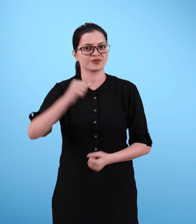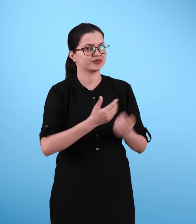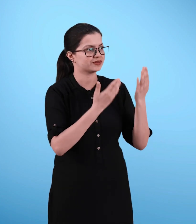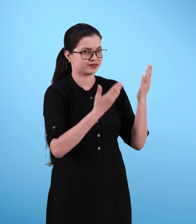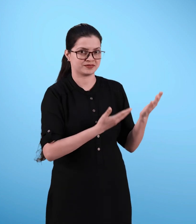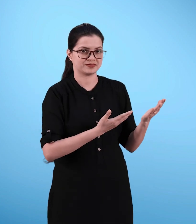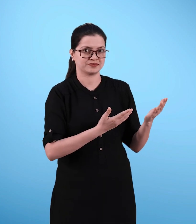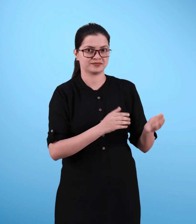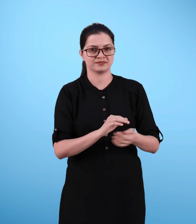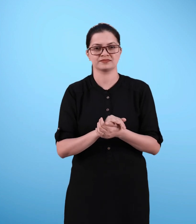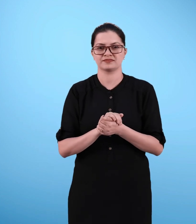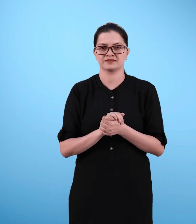Start. While continuously